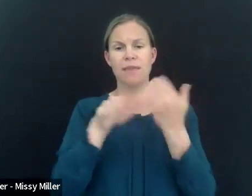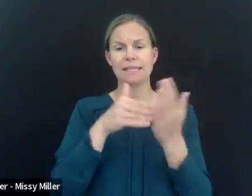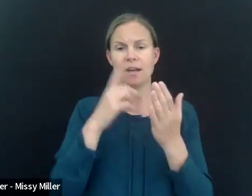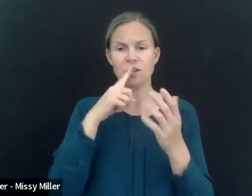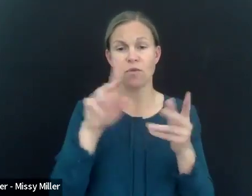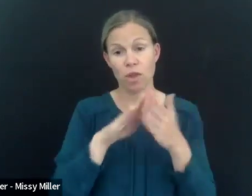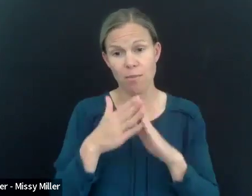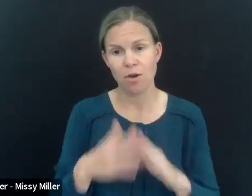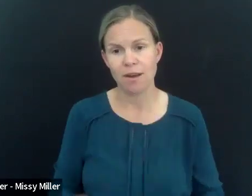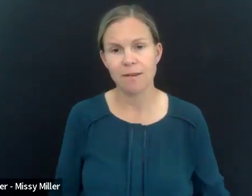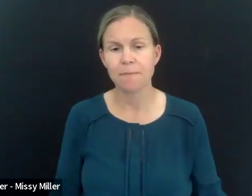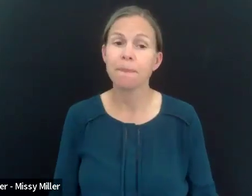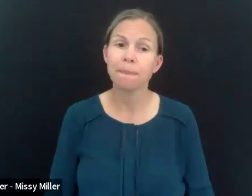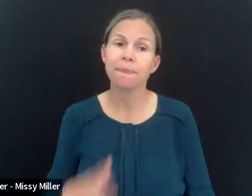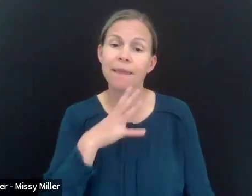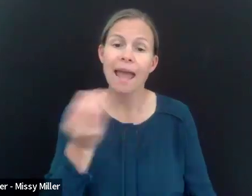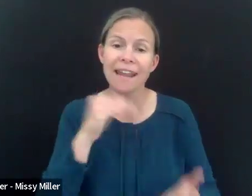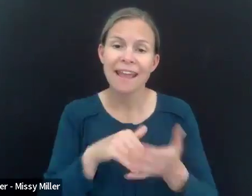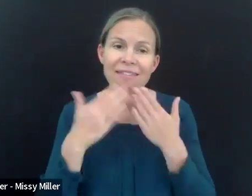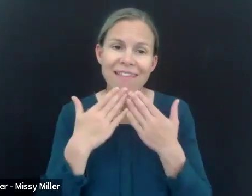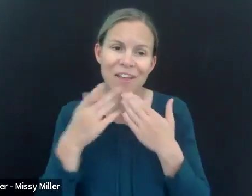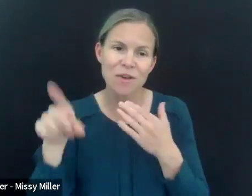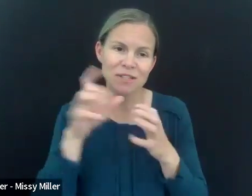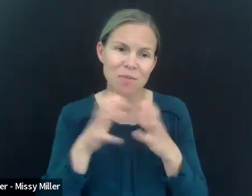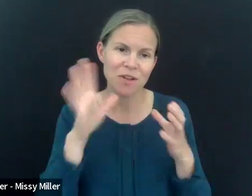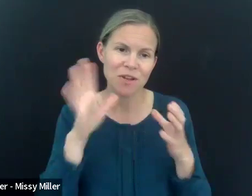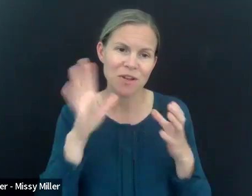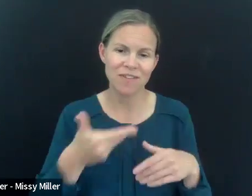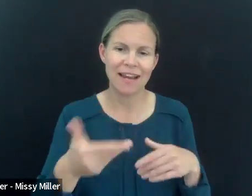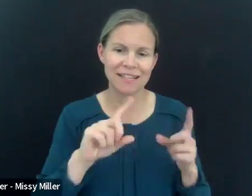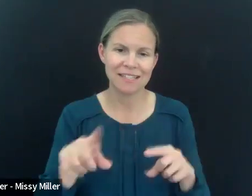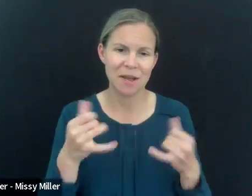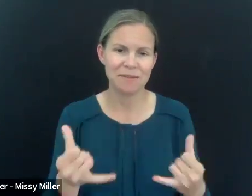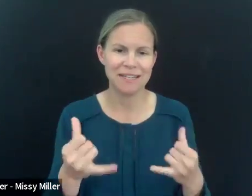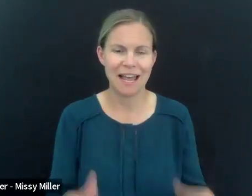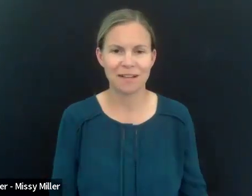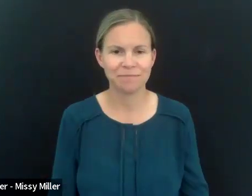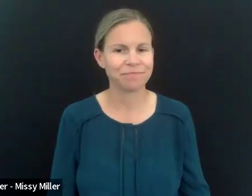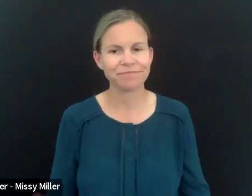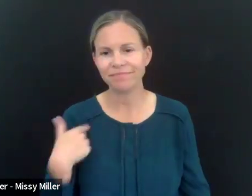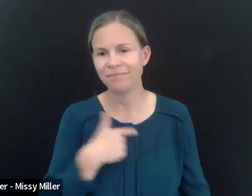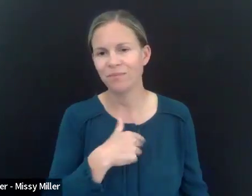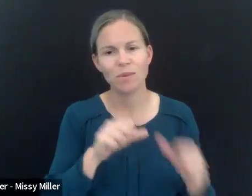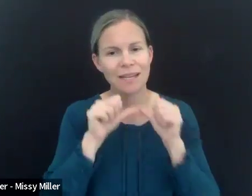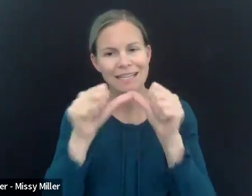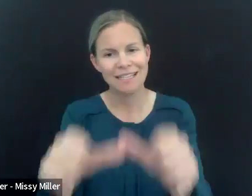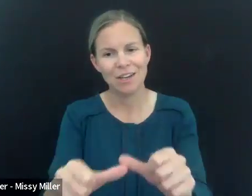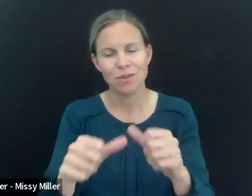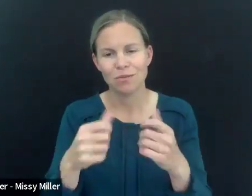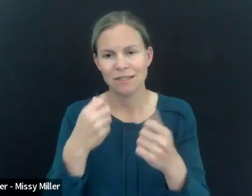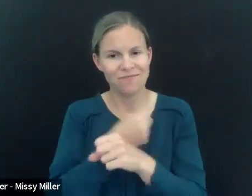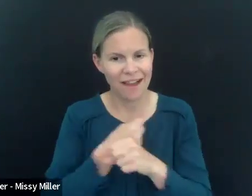all again so much for having us here today. And, we continue in this fight for reproductive justice